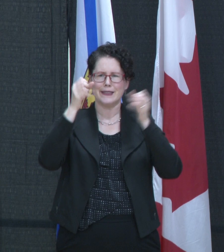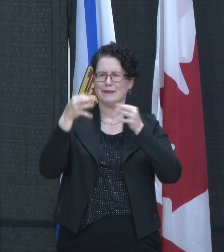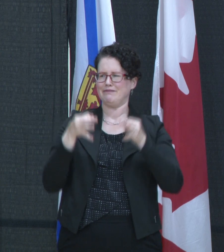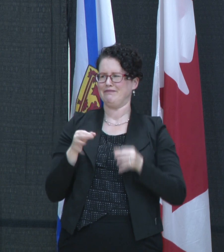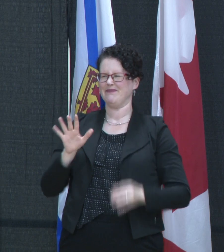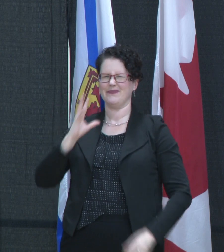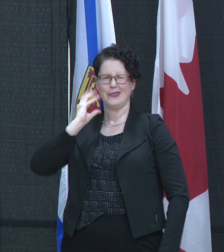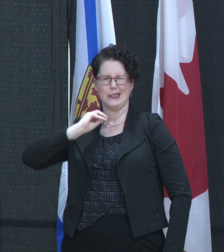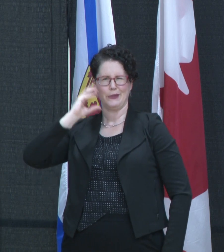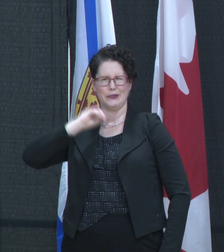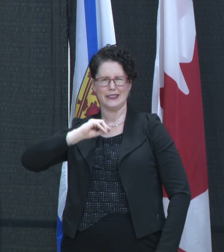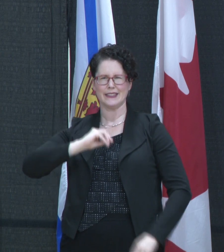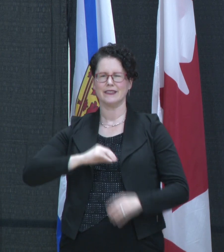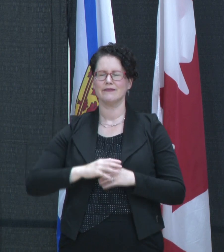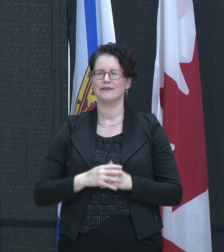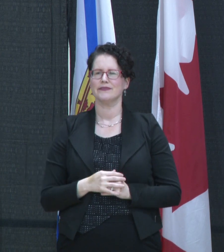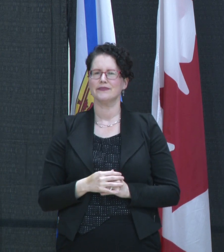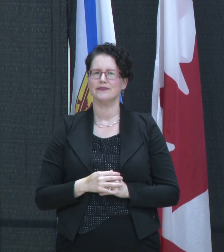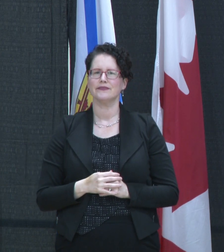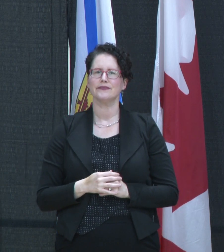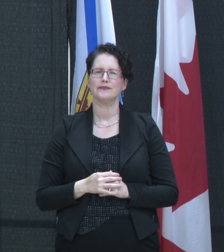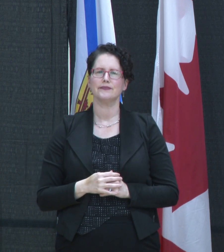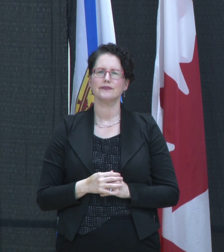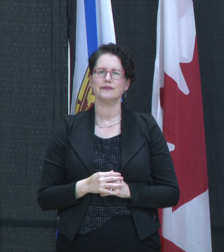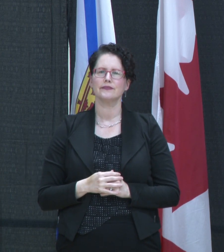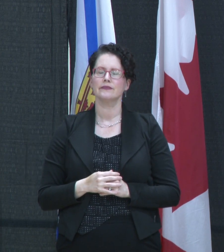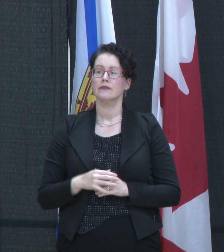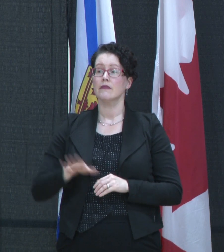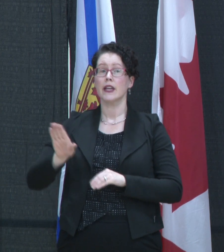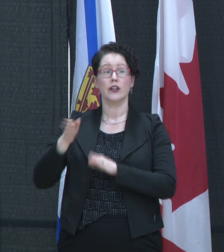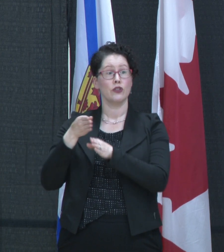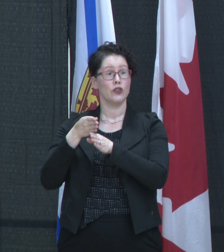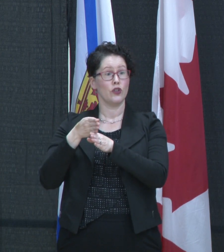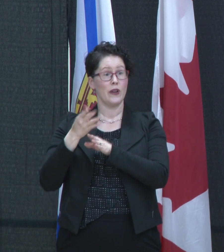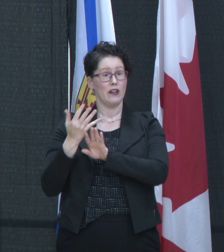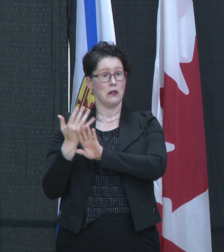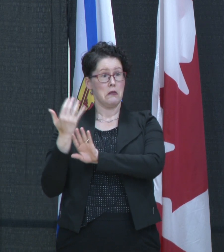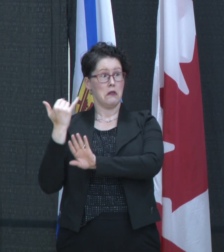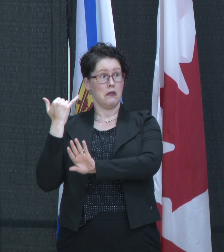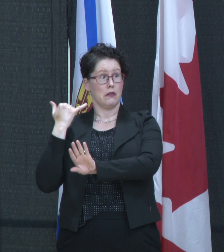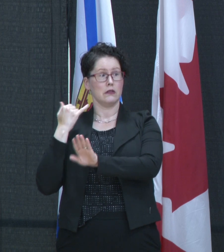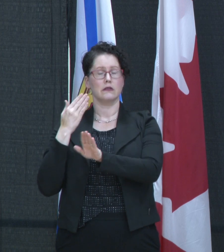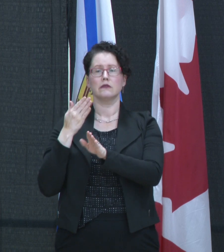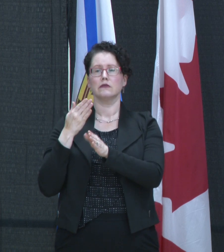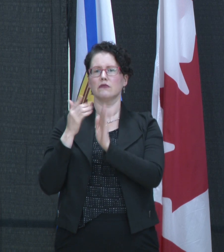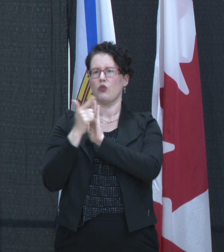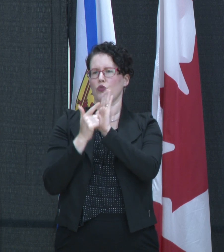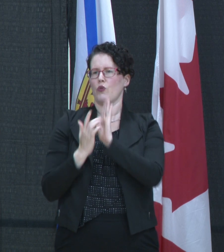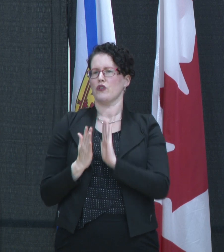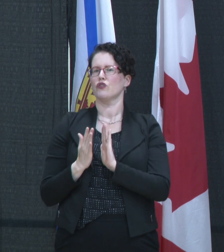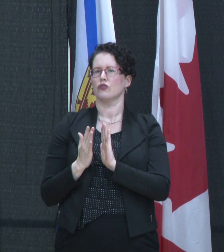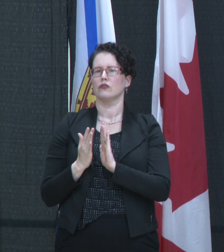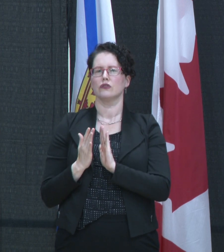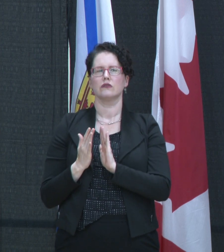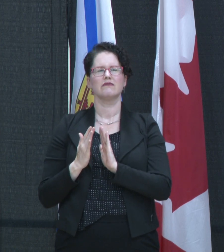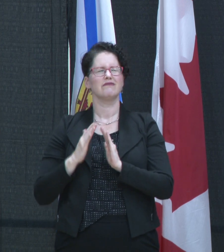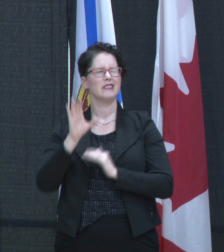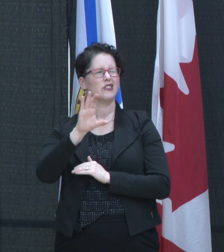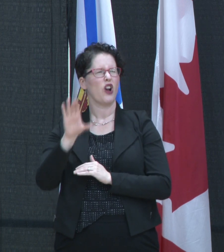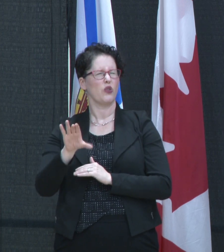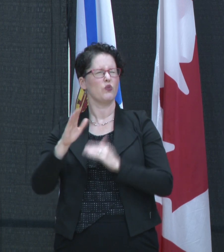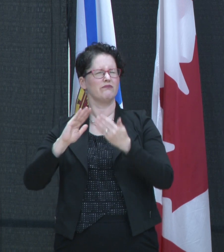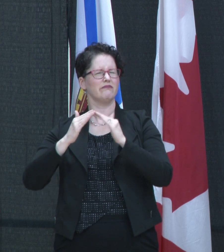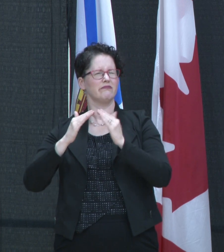us that early in her career, she was working as a lawyer for the city of Chicago, and one day she was interviewing for a